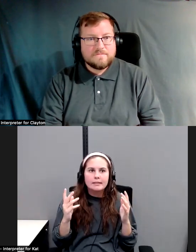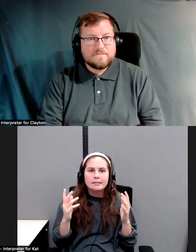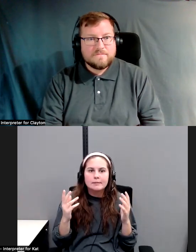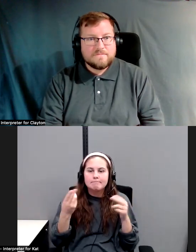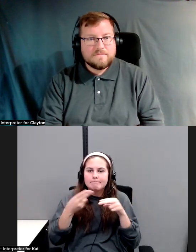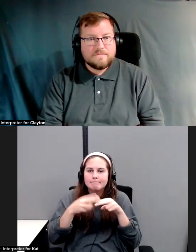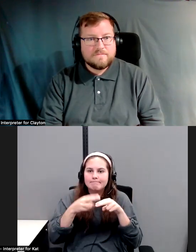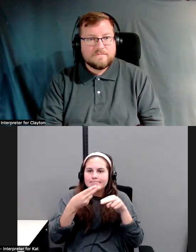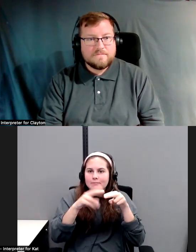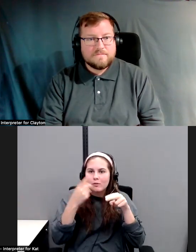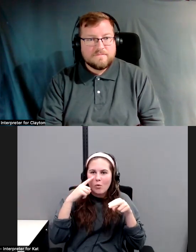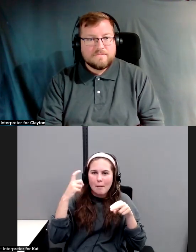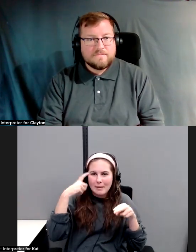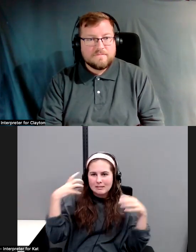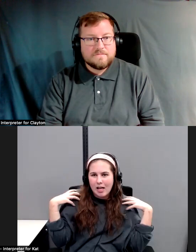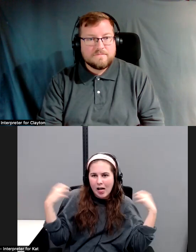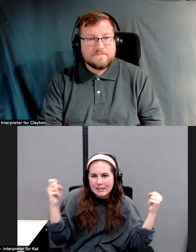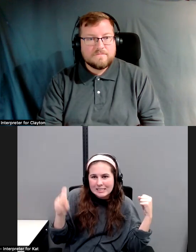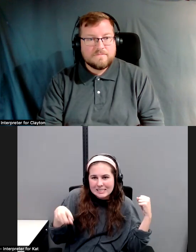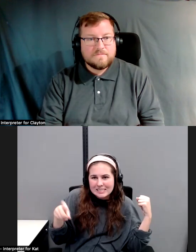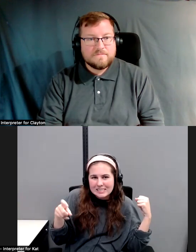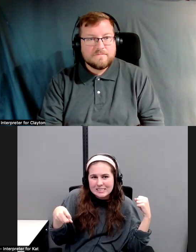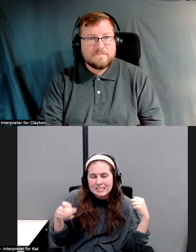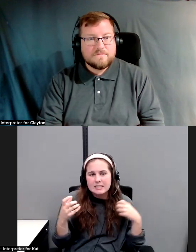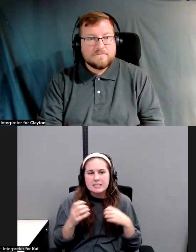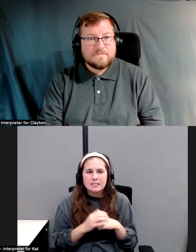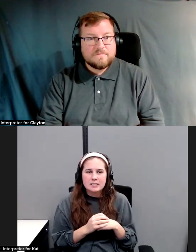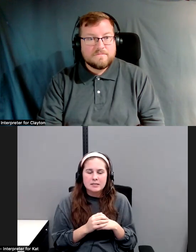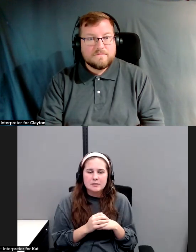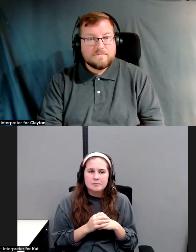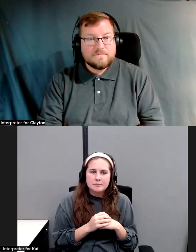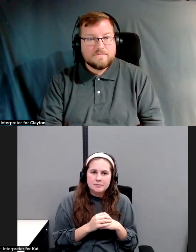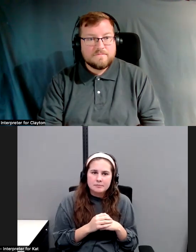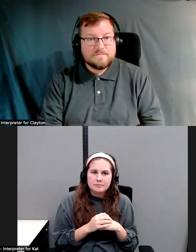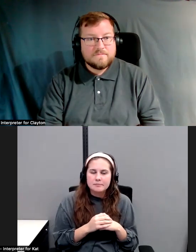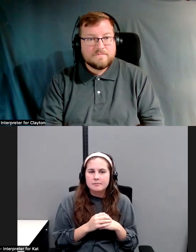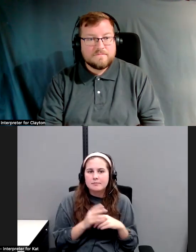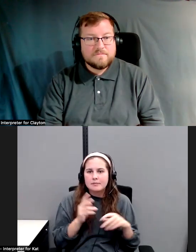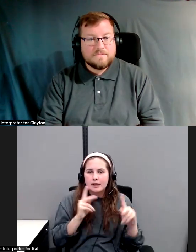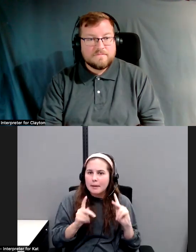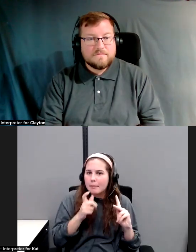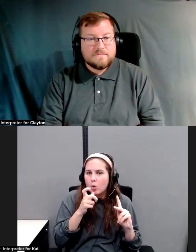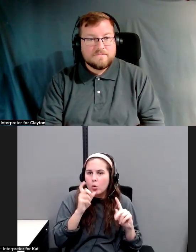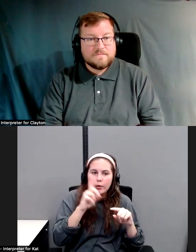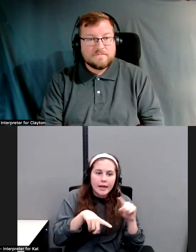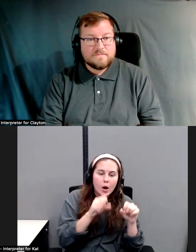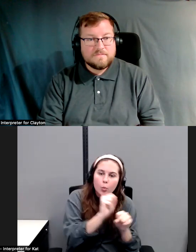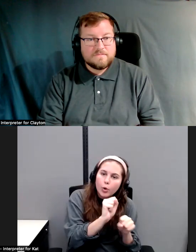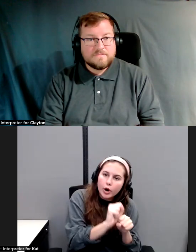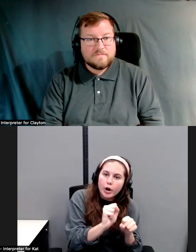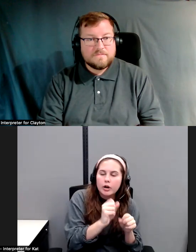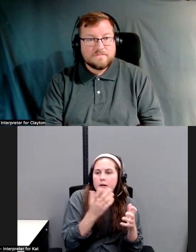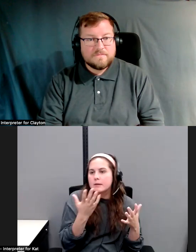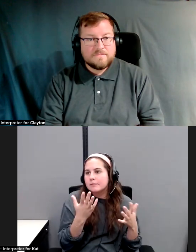health because of being home for 2 years, not being able to work, not being able to go